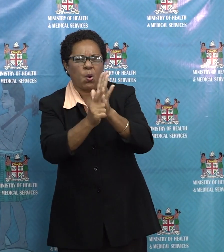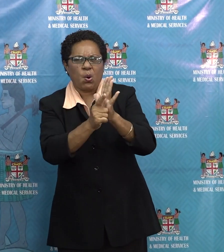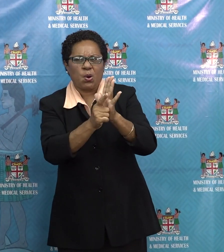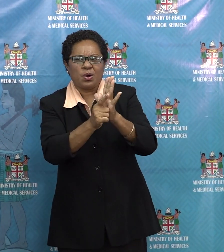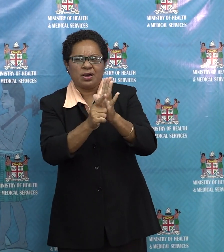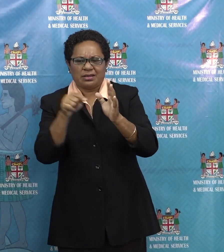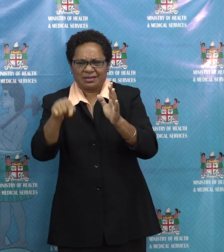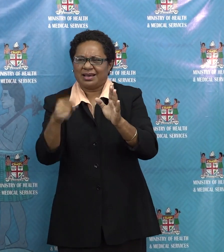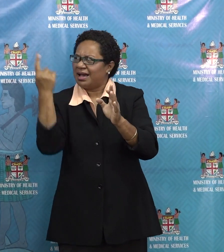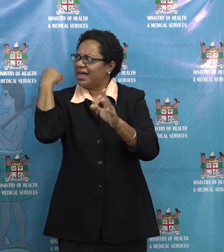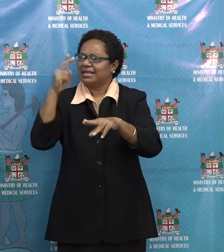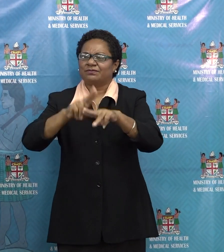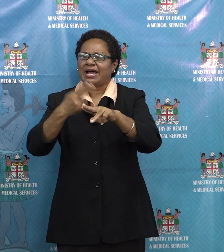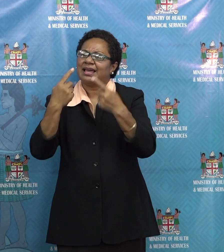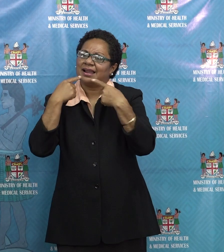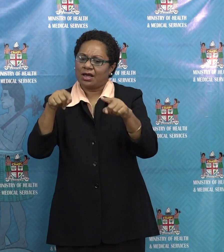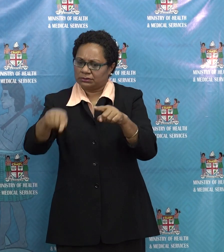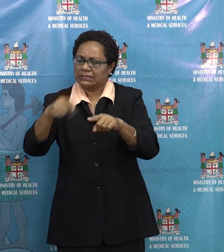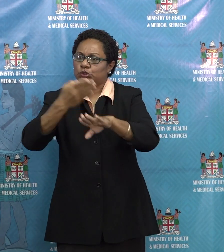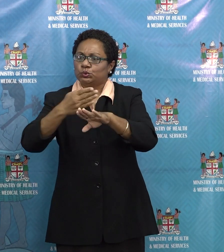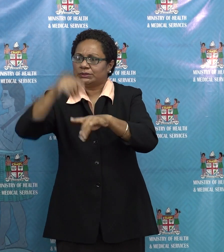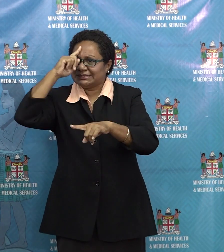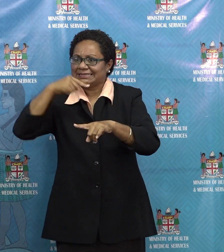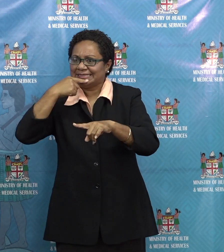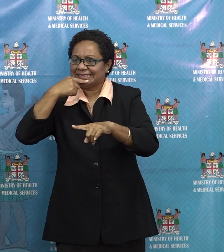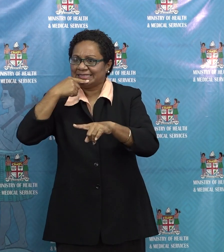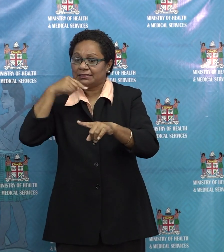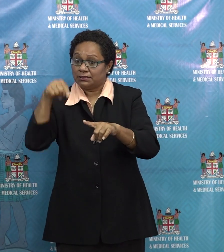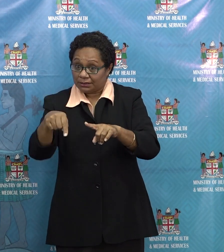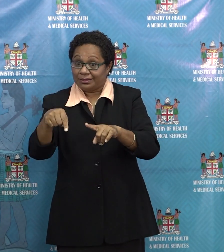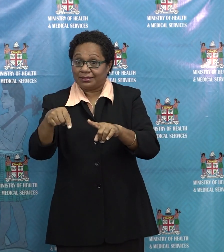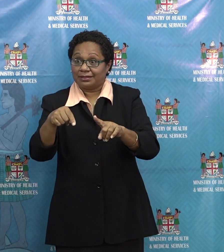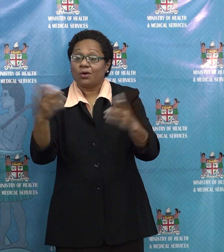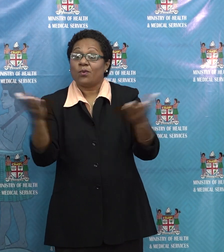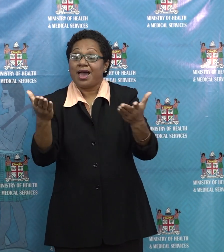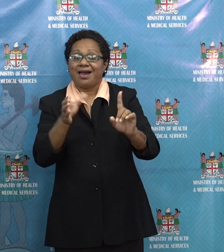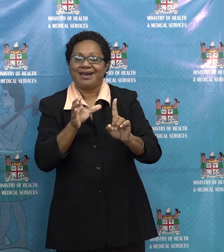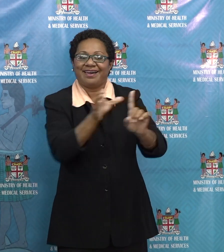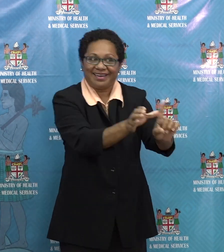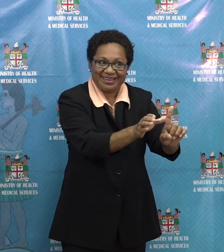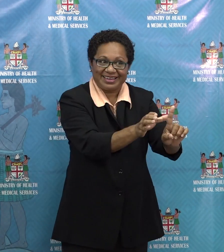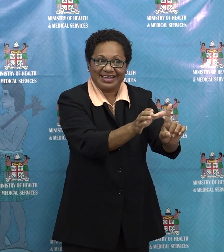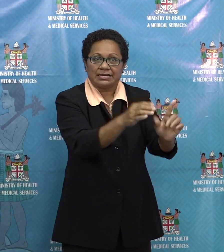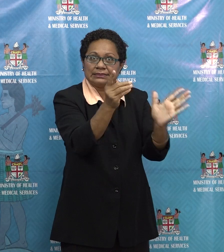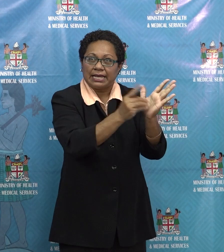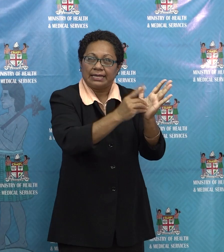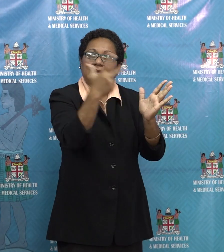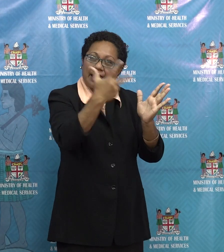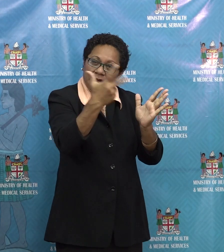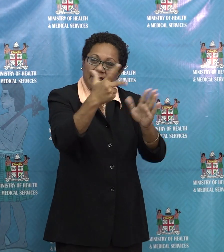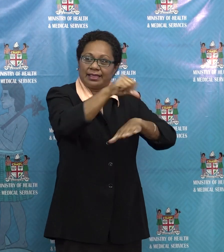was announced last Friday. I understand he had been in quarantine since 18th April.